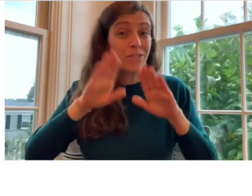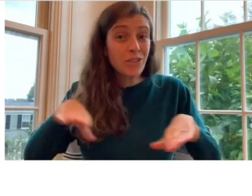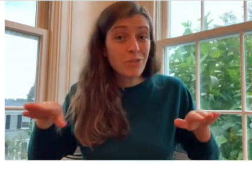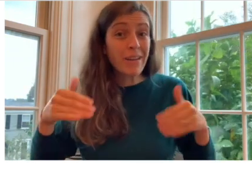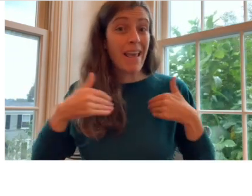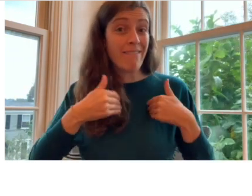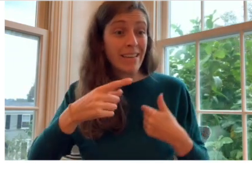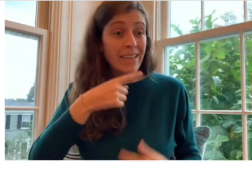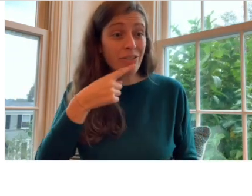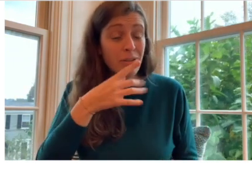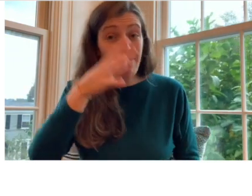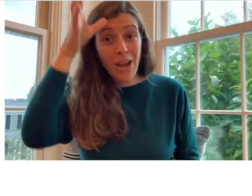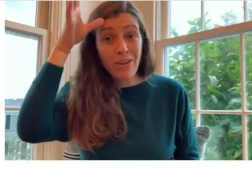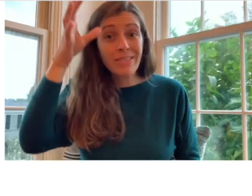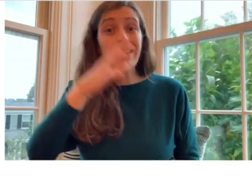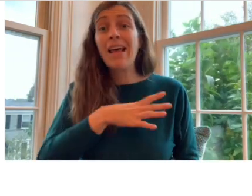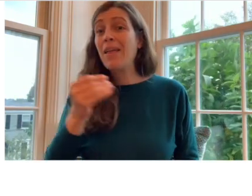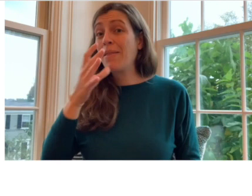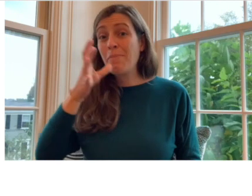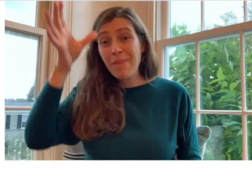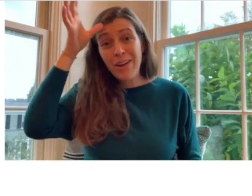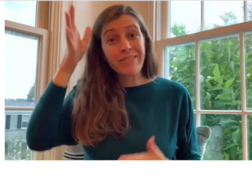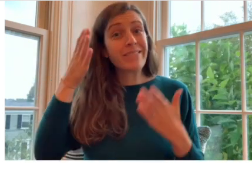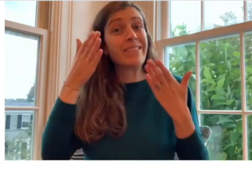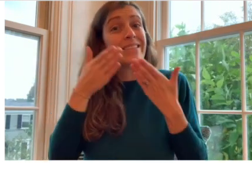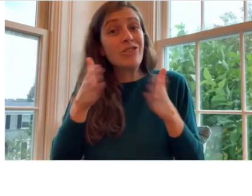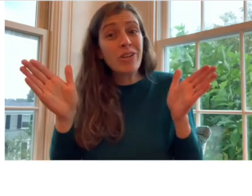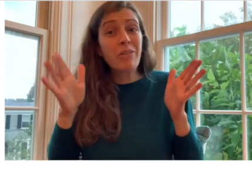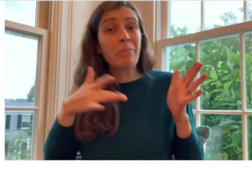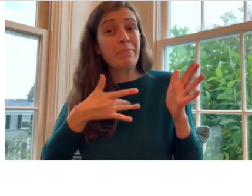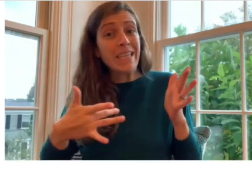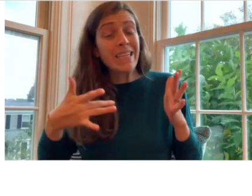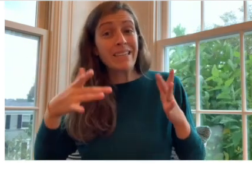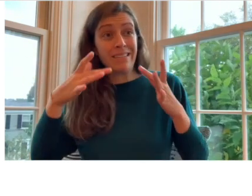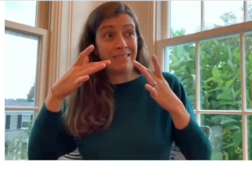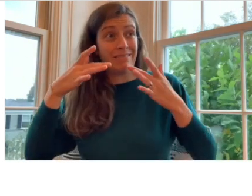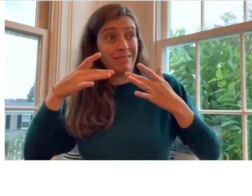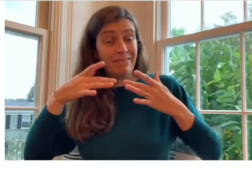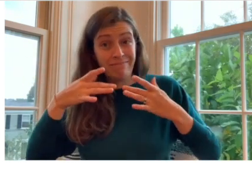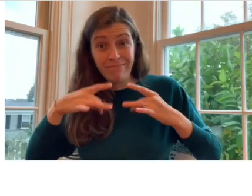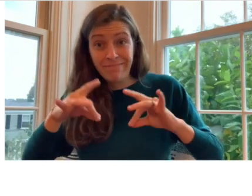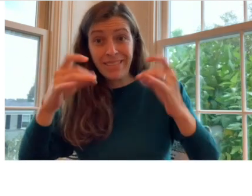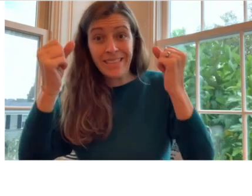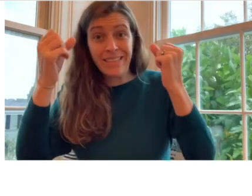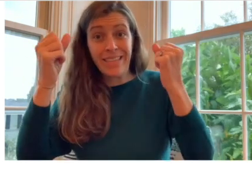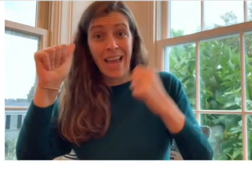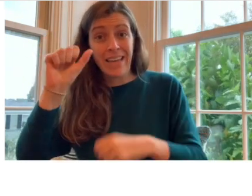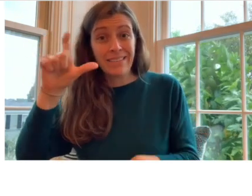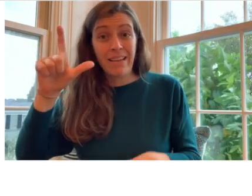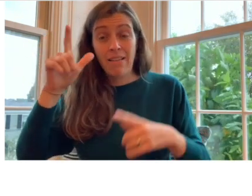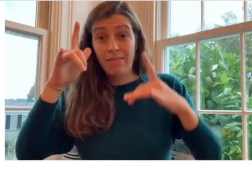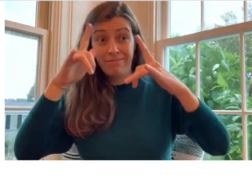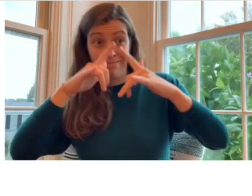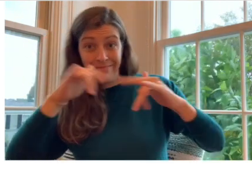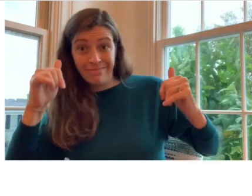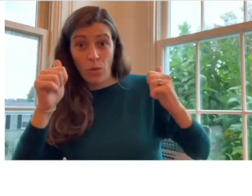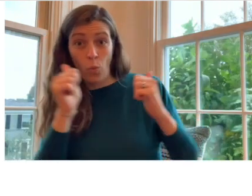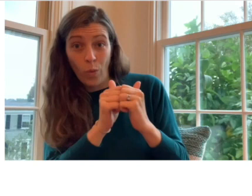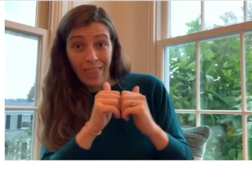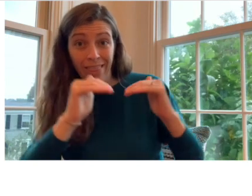despite having hearing parents and parents who are typically learning ASL alongside